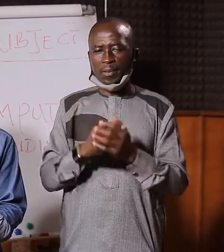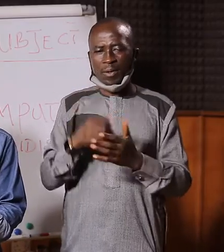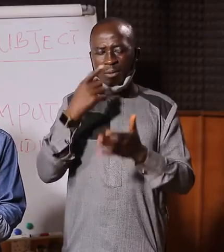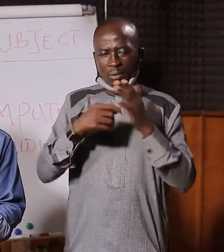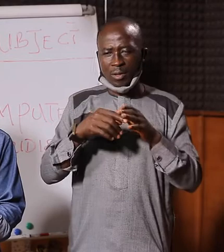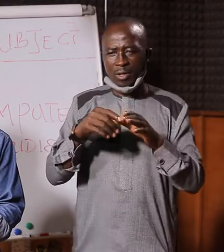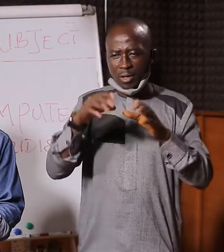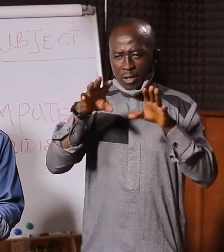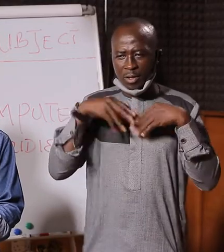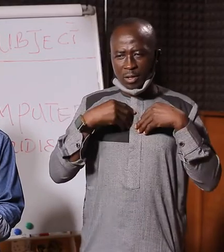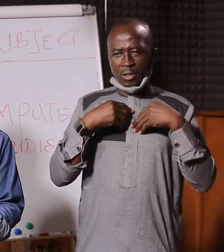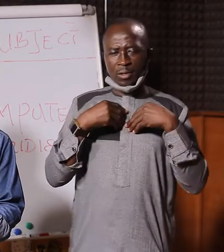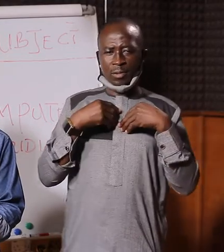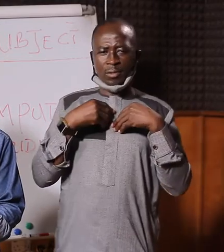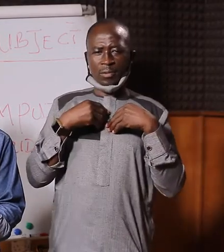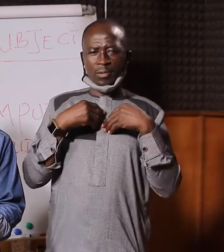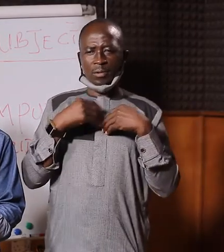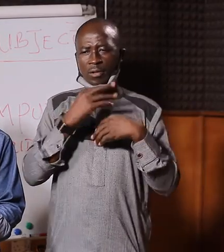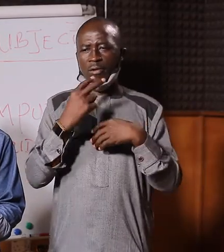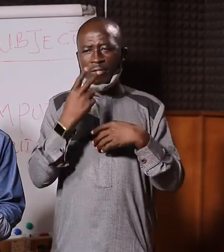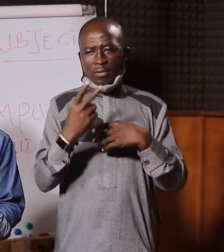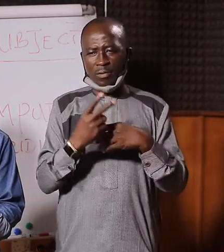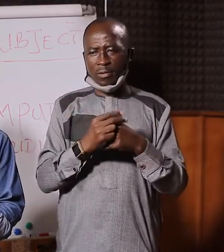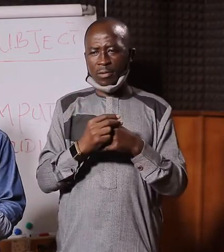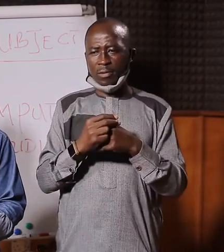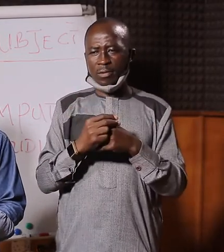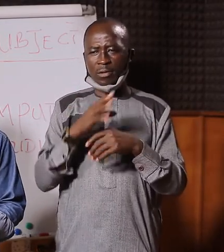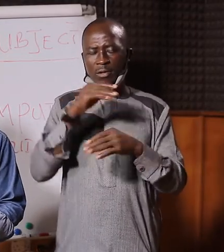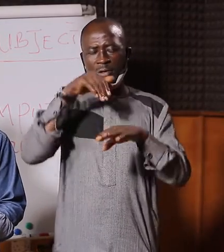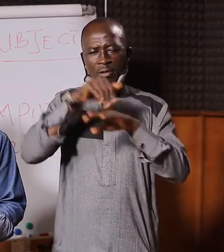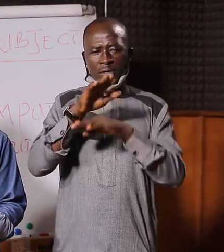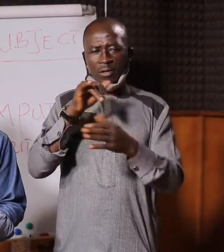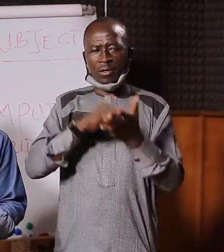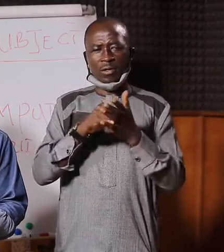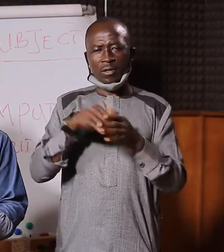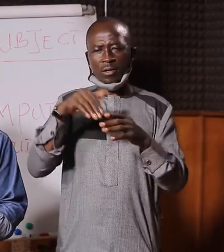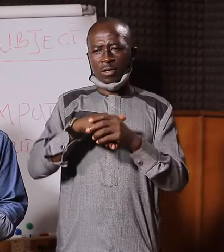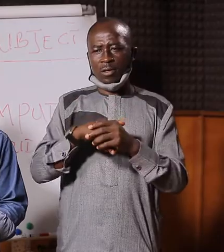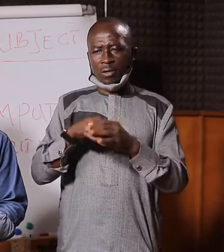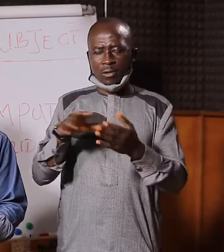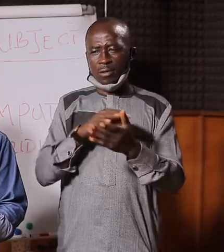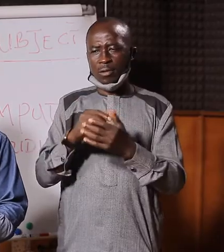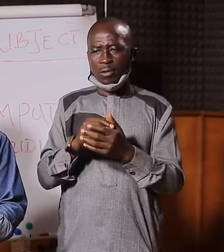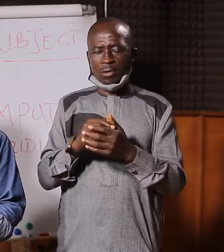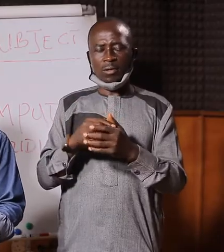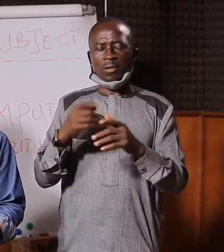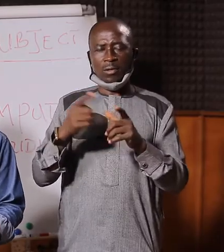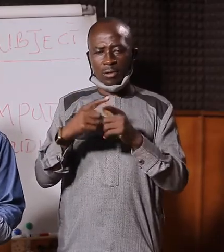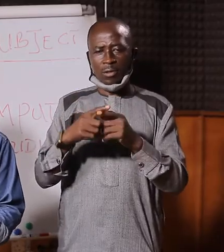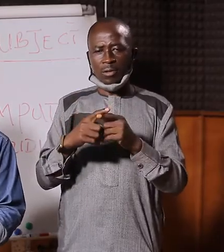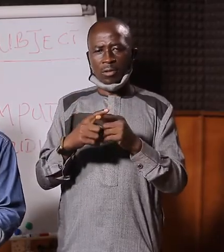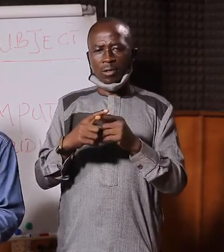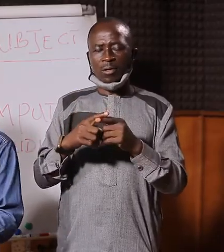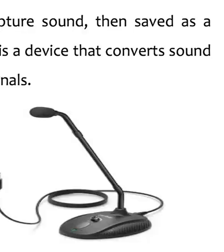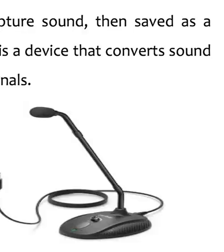to accept a voice wave and send it into the computer, then it's what is referred to